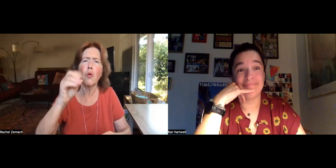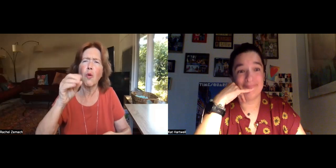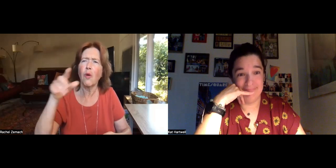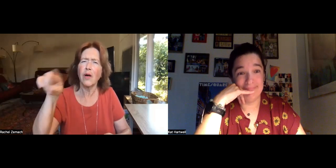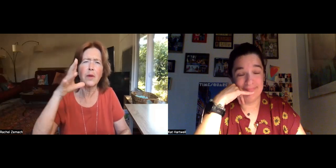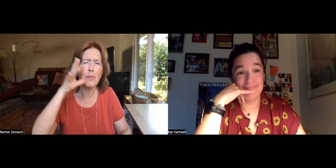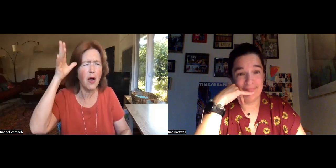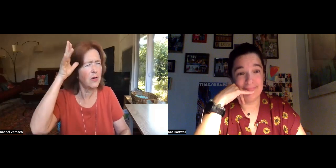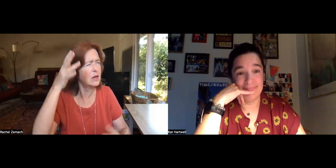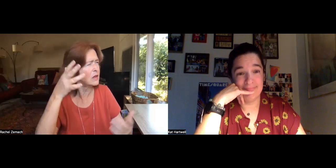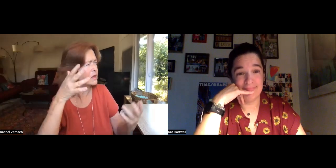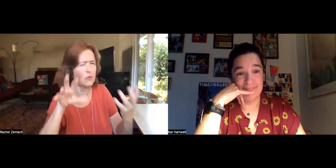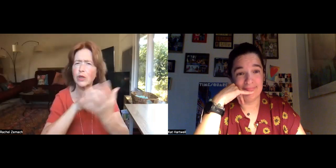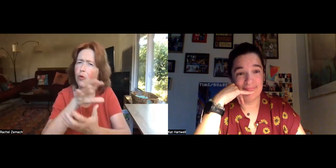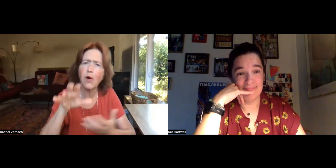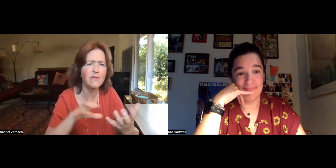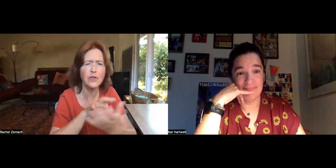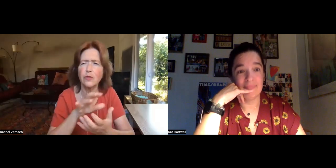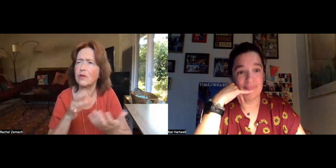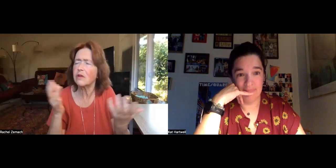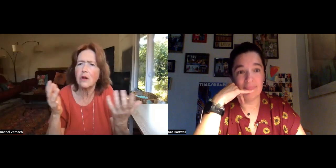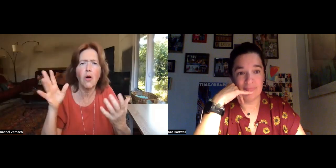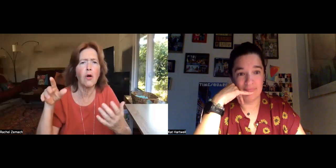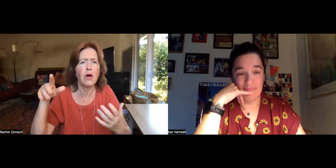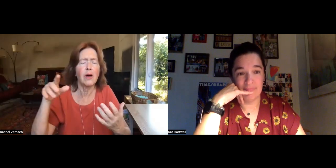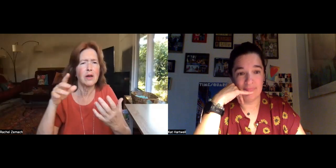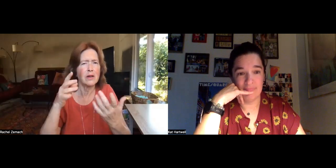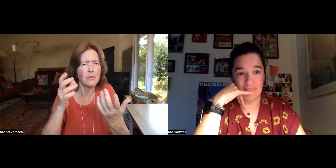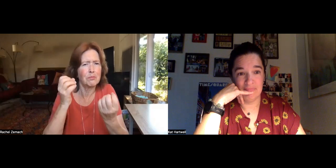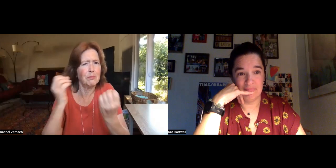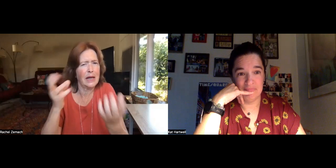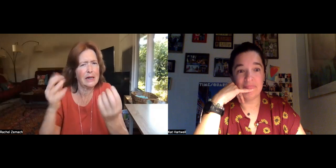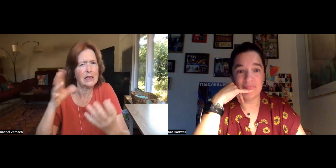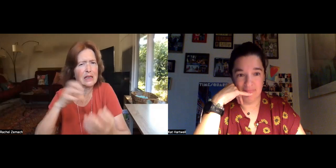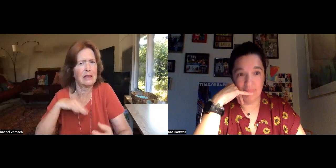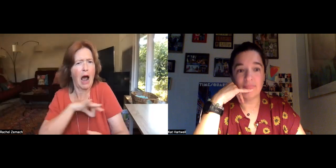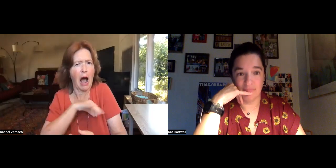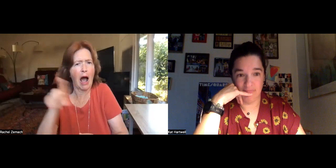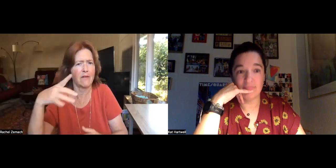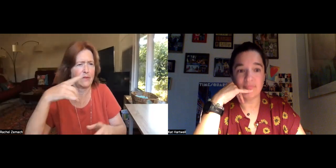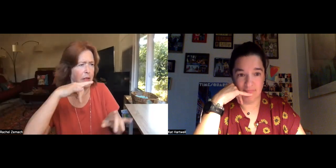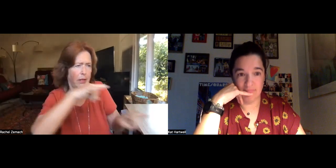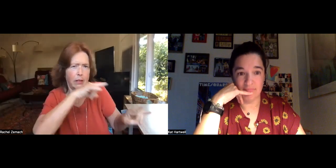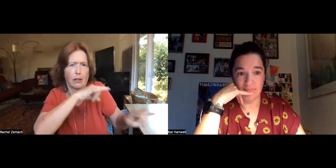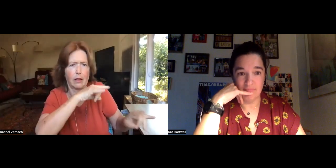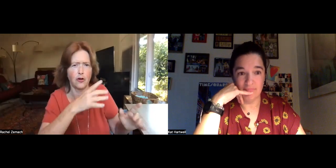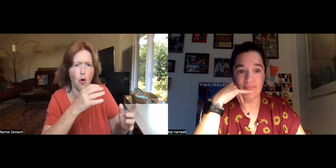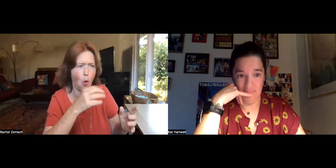Oh, the parents were too confused. Many staff, you know,